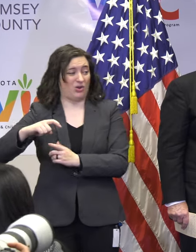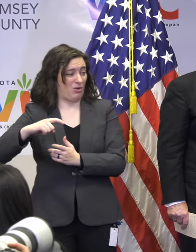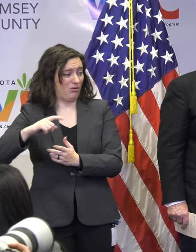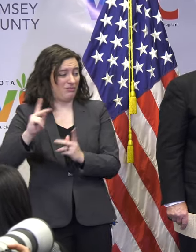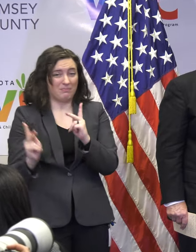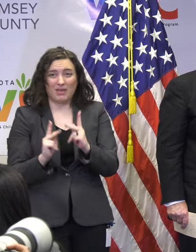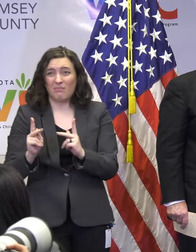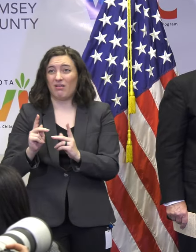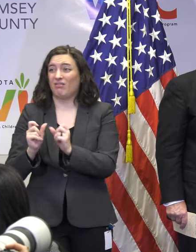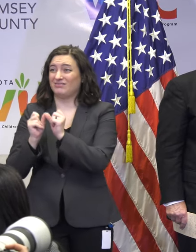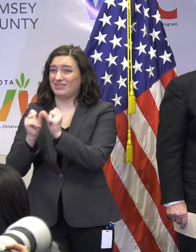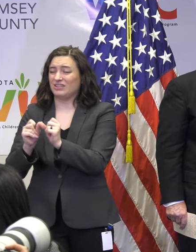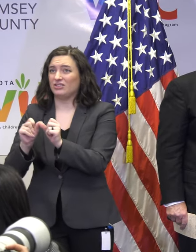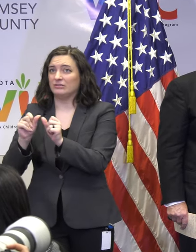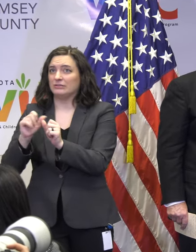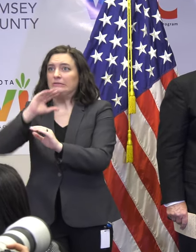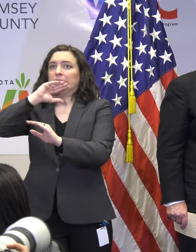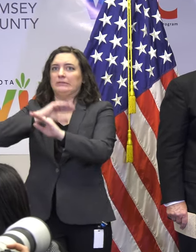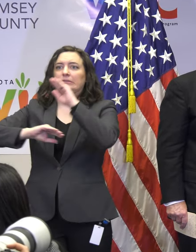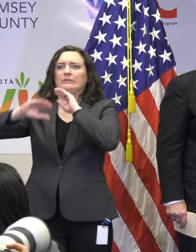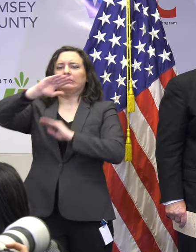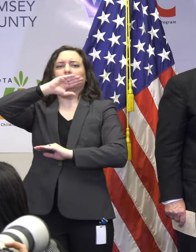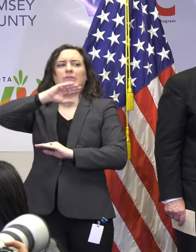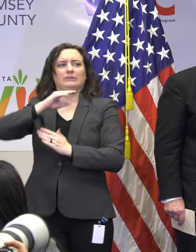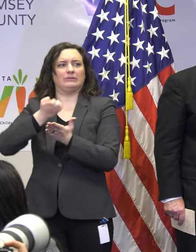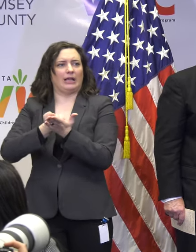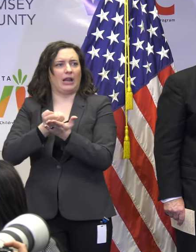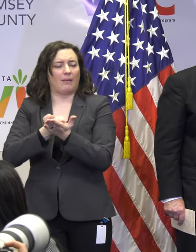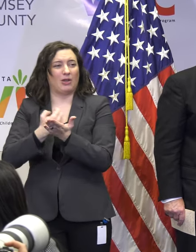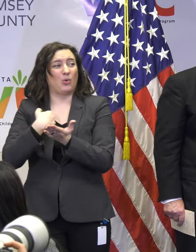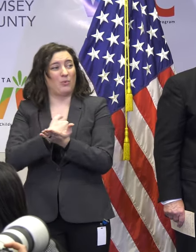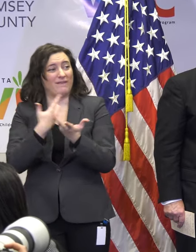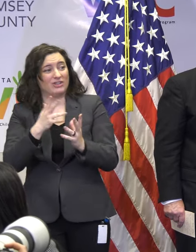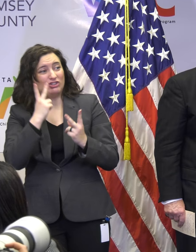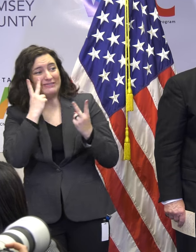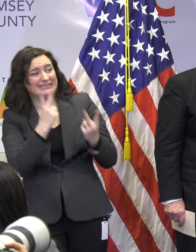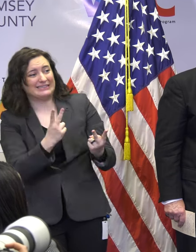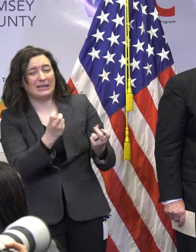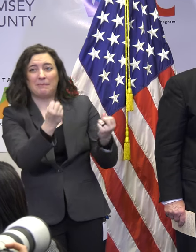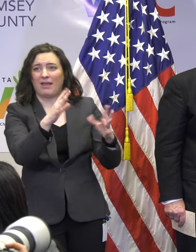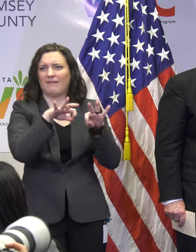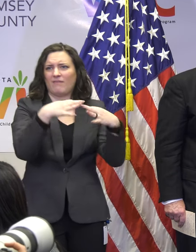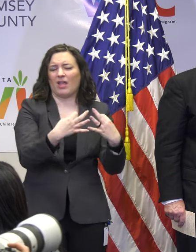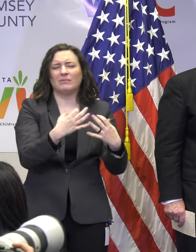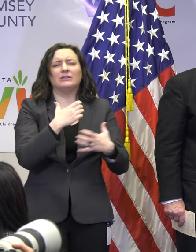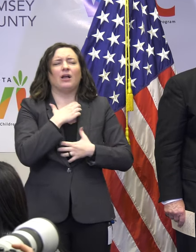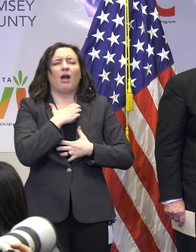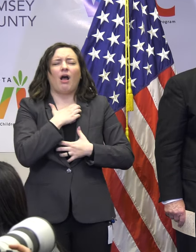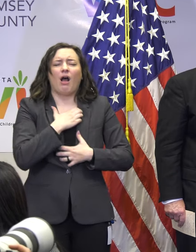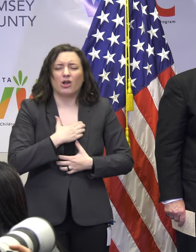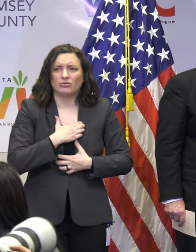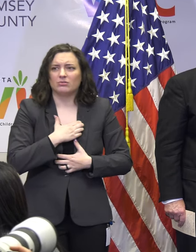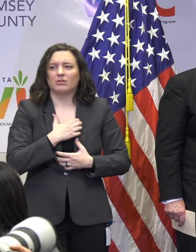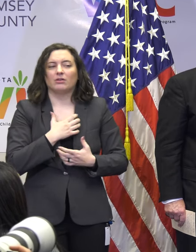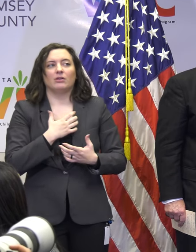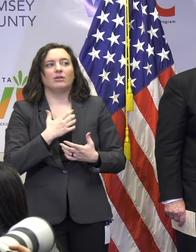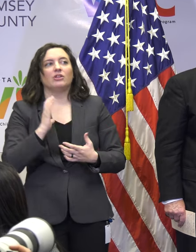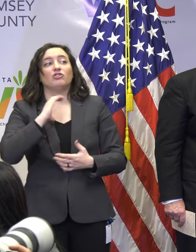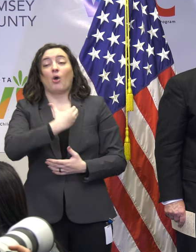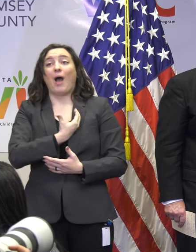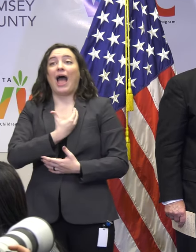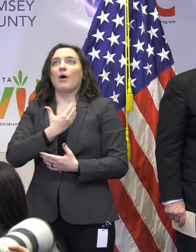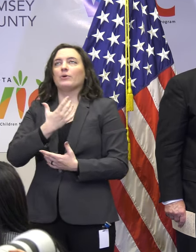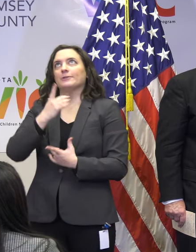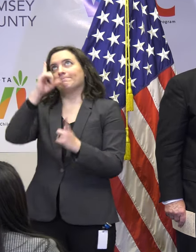in their economic situations, as we see the hunger needs in Minnesota. And so the projection from the team is